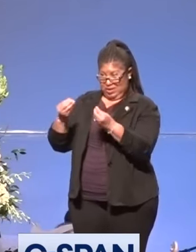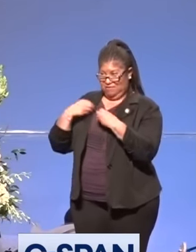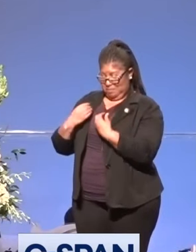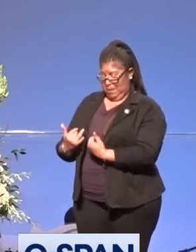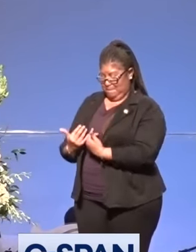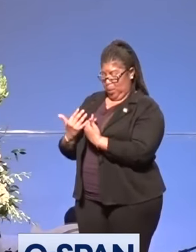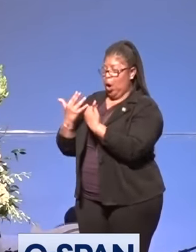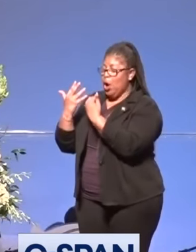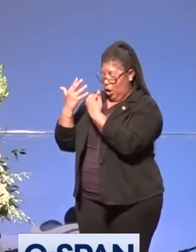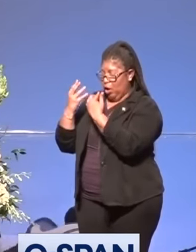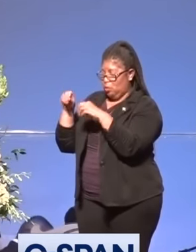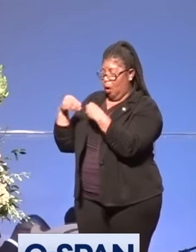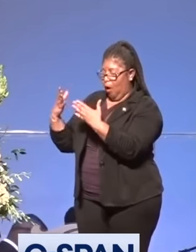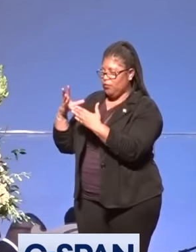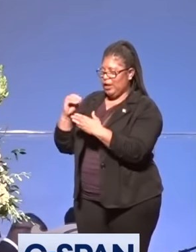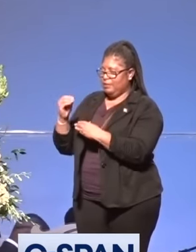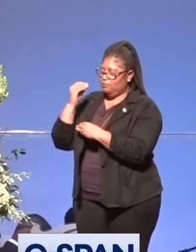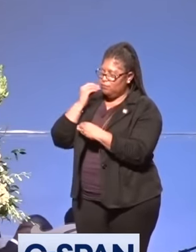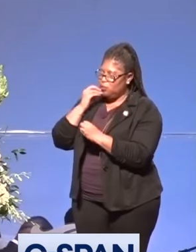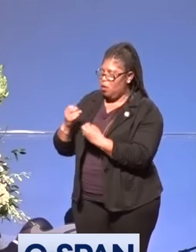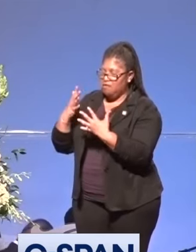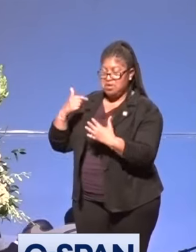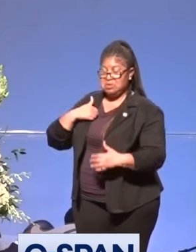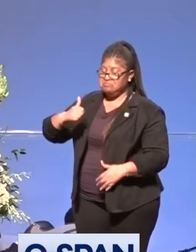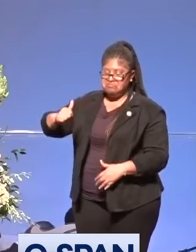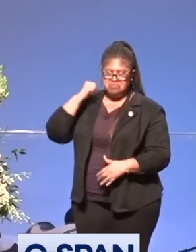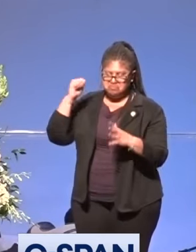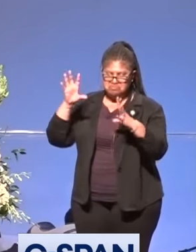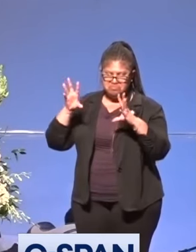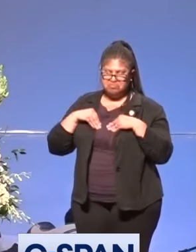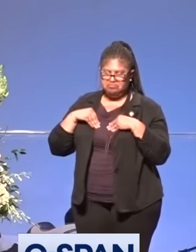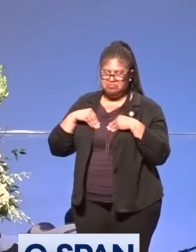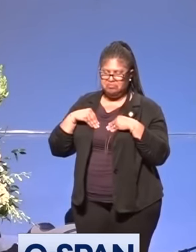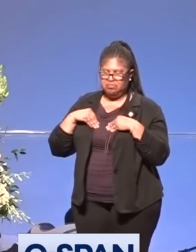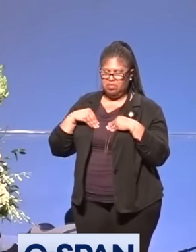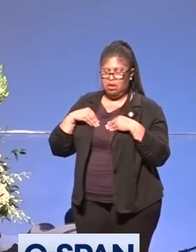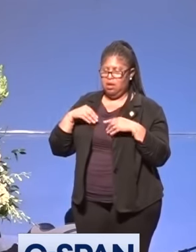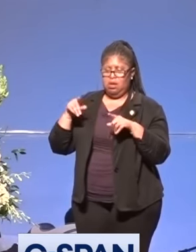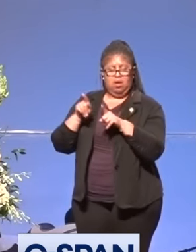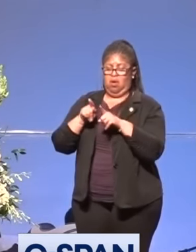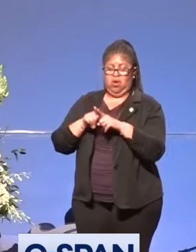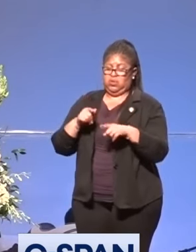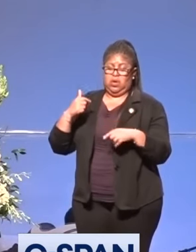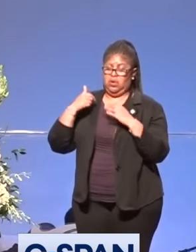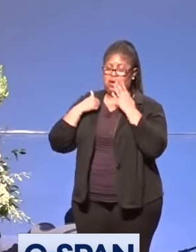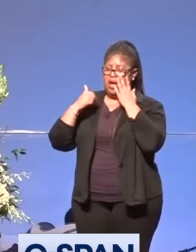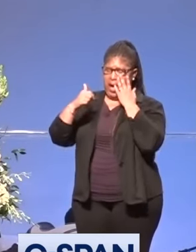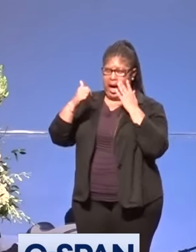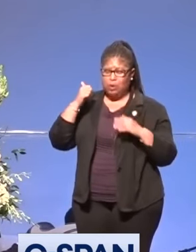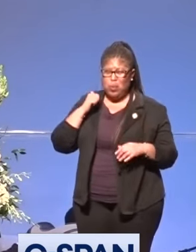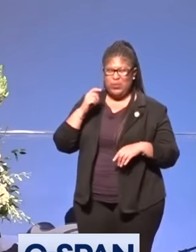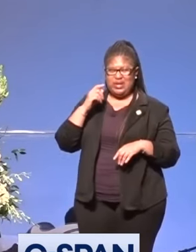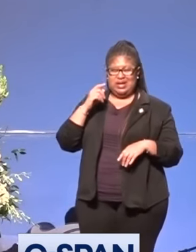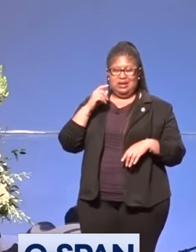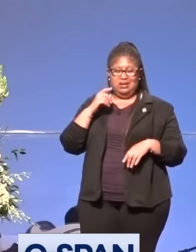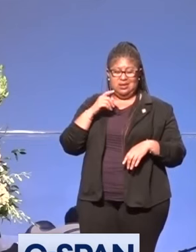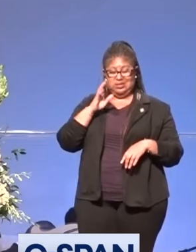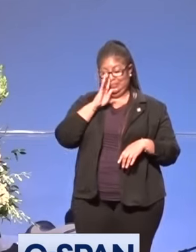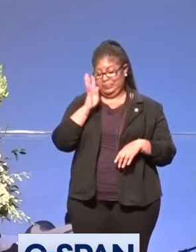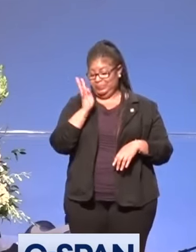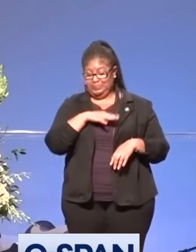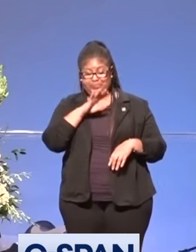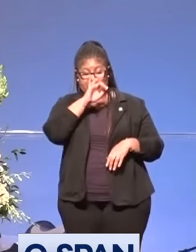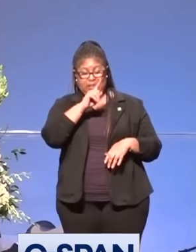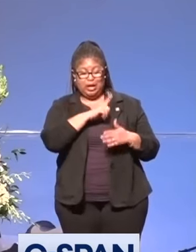your meal offerings, I will not accept them. Neither will I regard the peace offerings of your fat beasts.